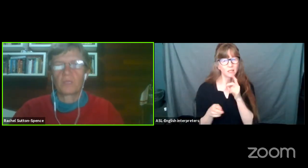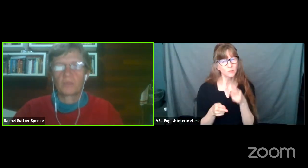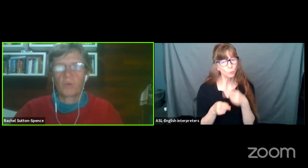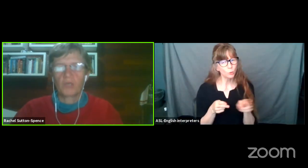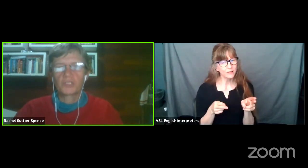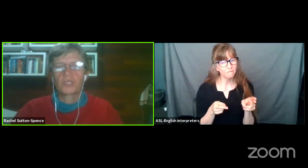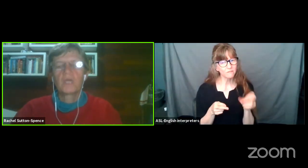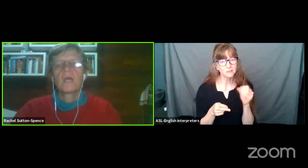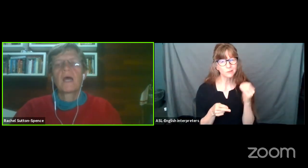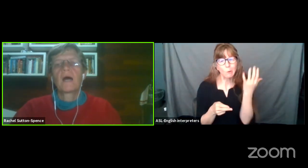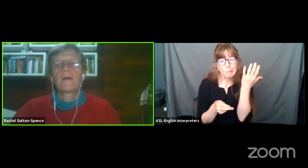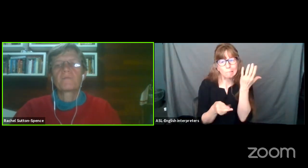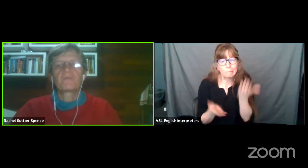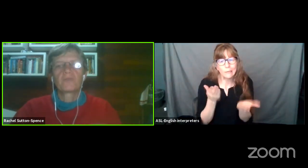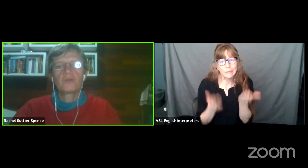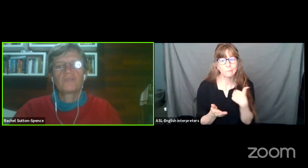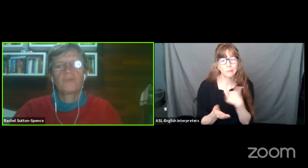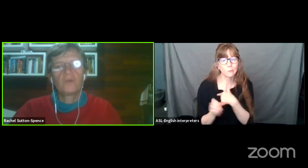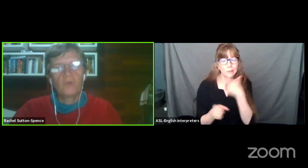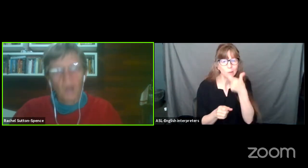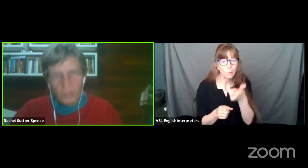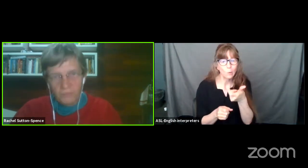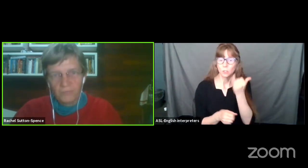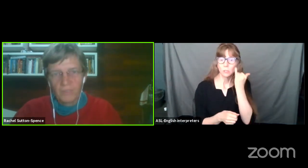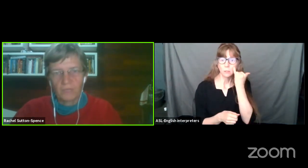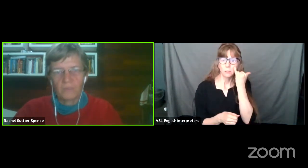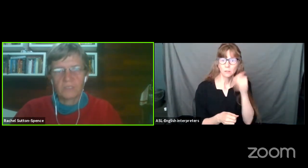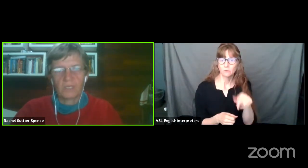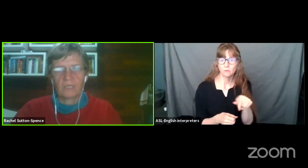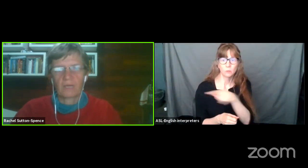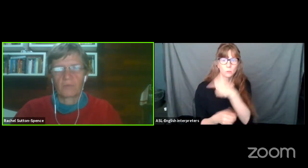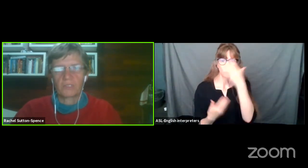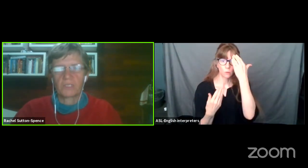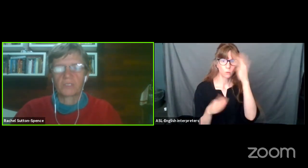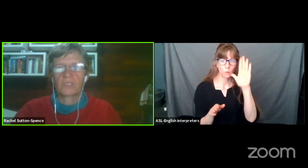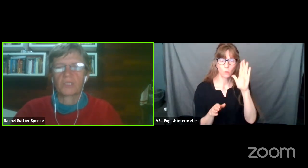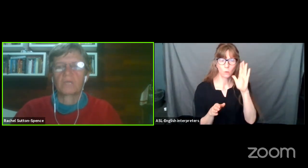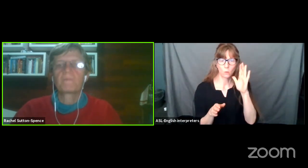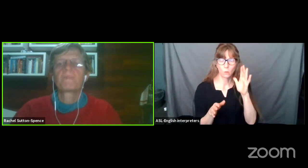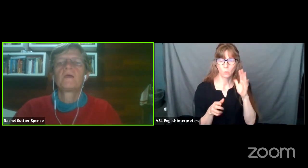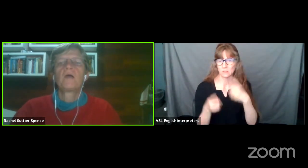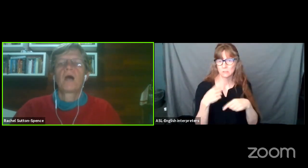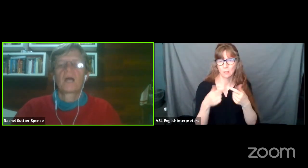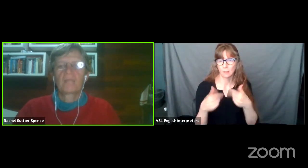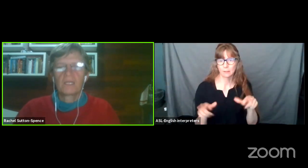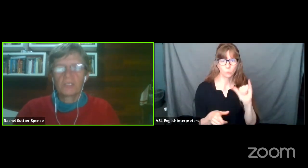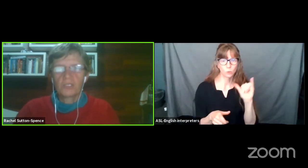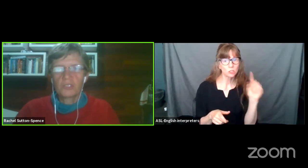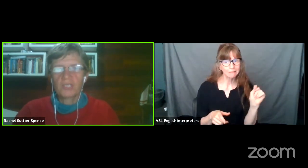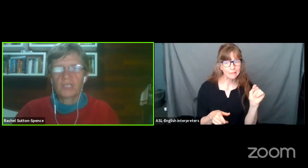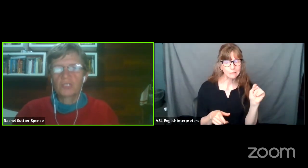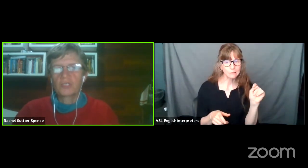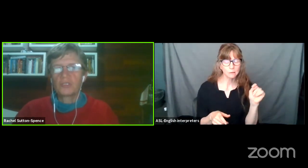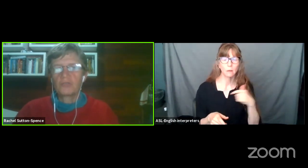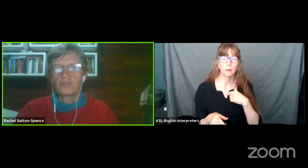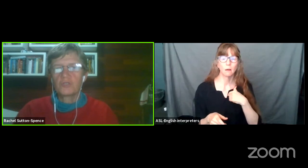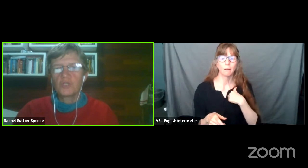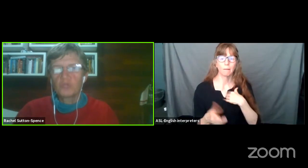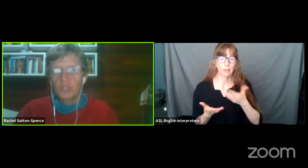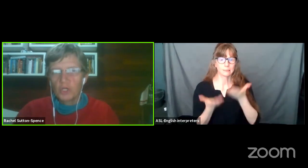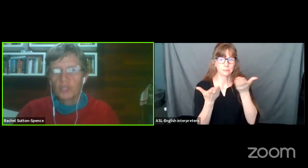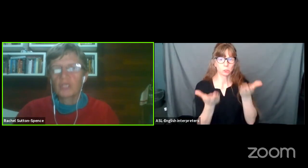something we could watch. For those of you who aren't familiar with sign language literature, I'd like to suggest that